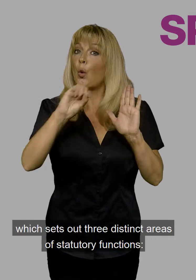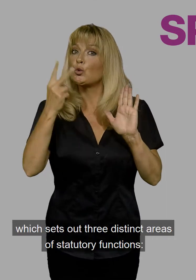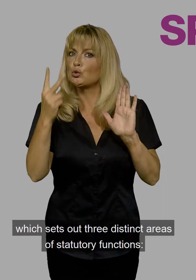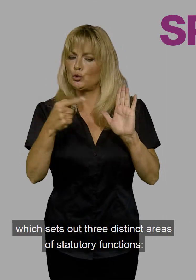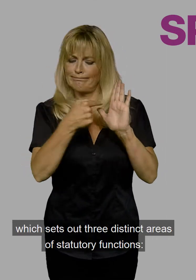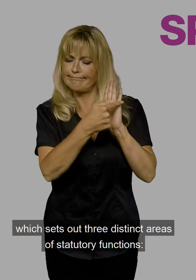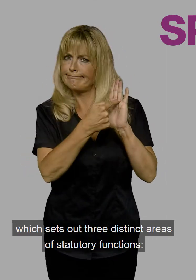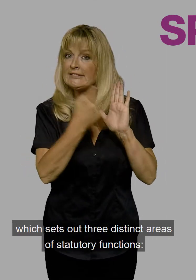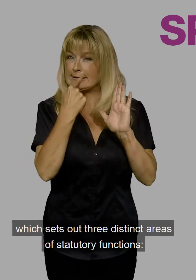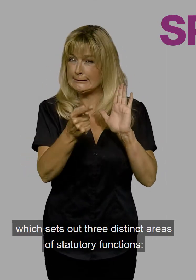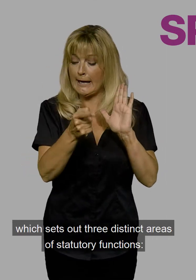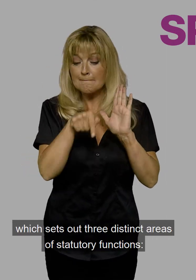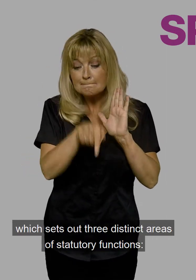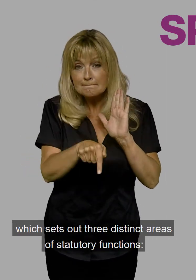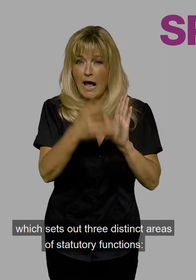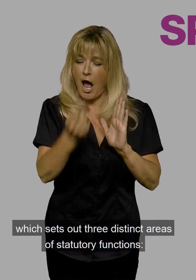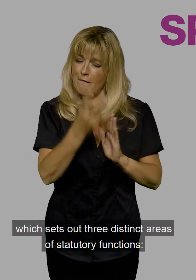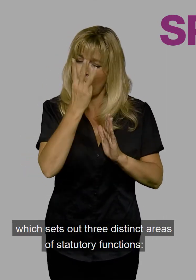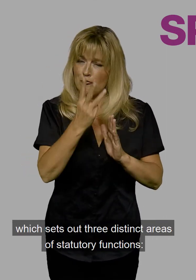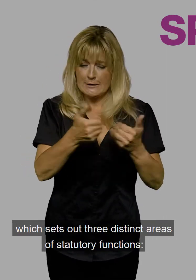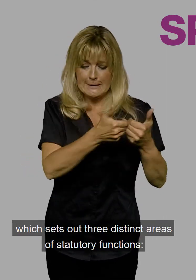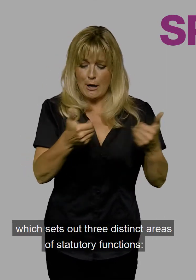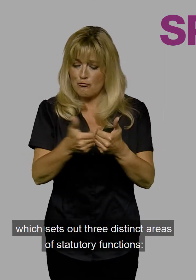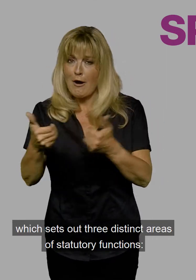out 3 distinct areas of statutory functions.